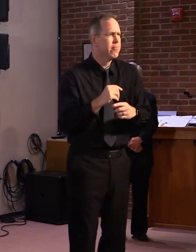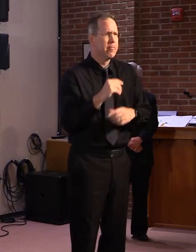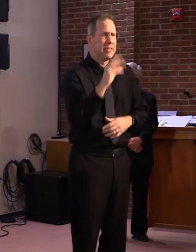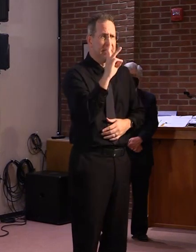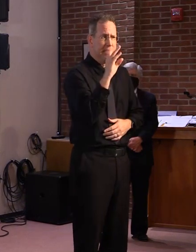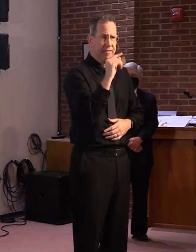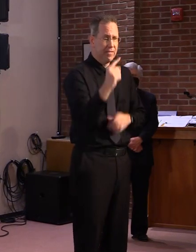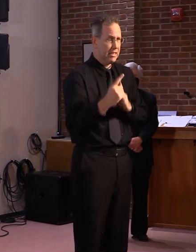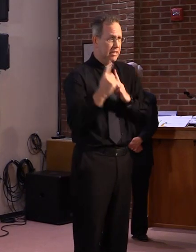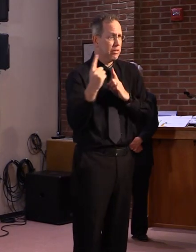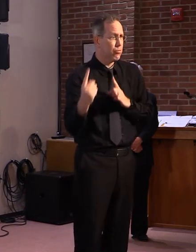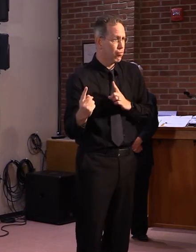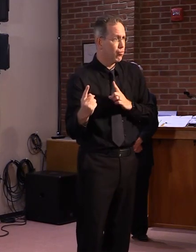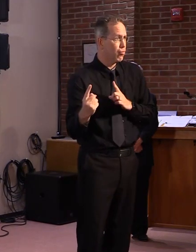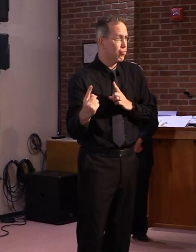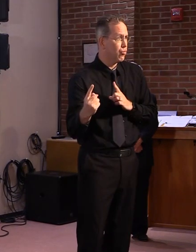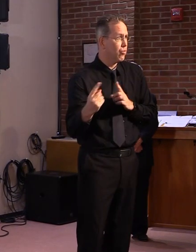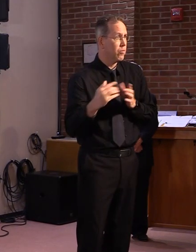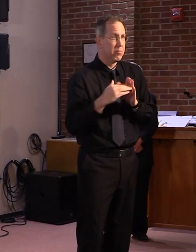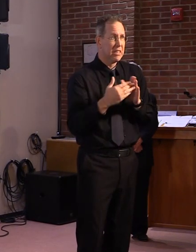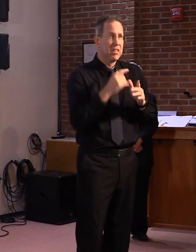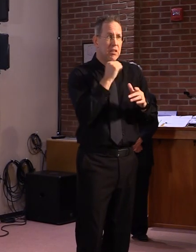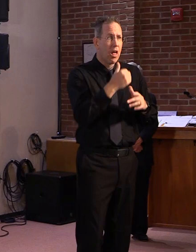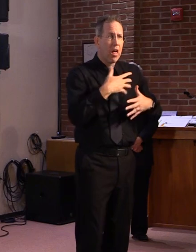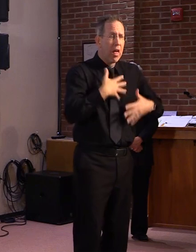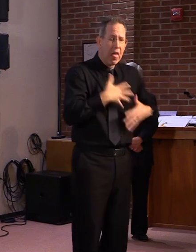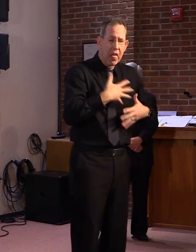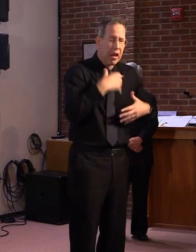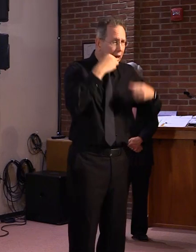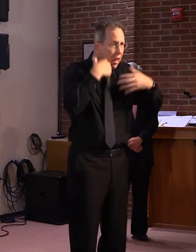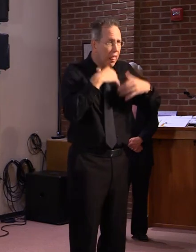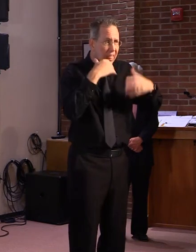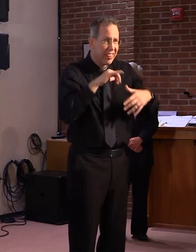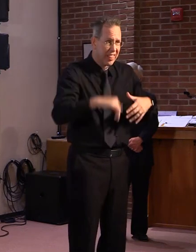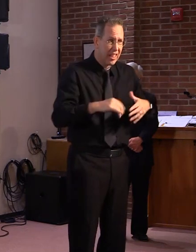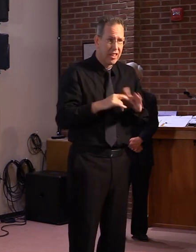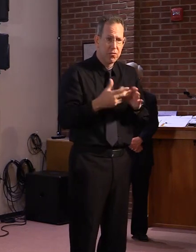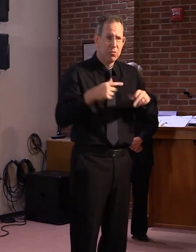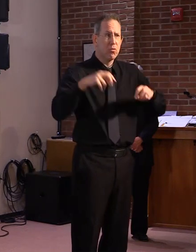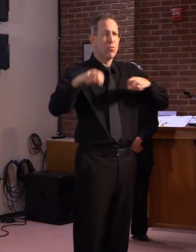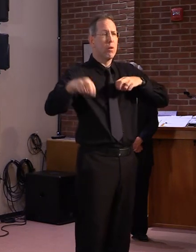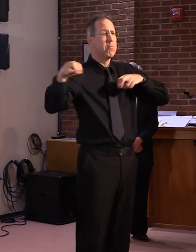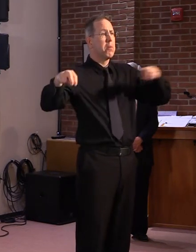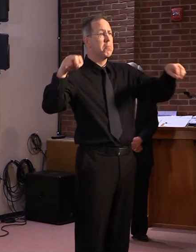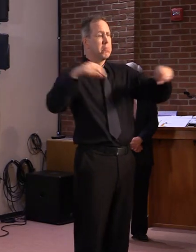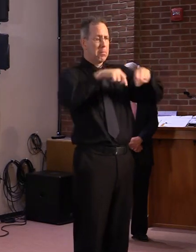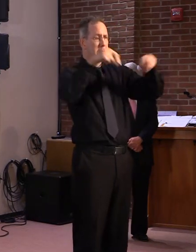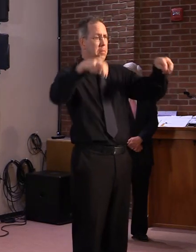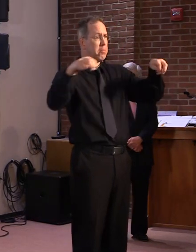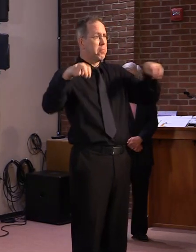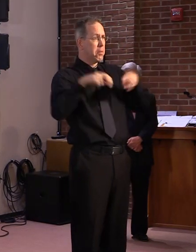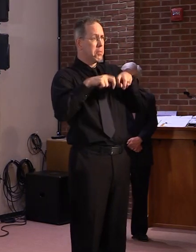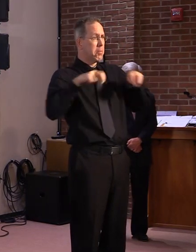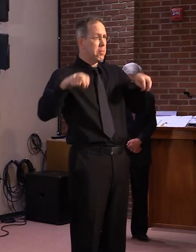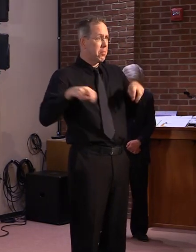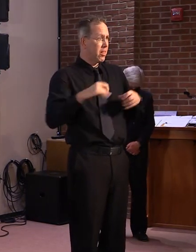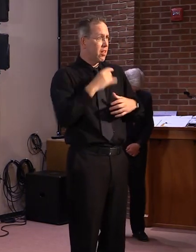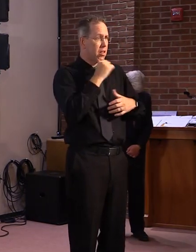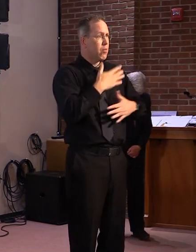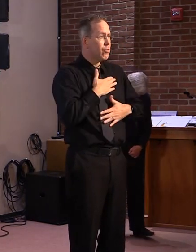non-cardiovascular fixed position fitness classes. Is there a bigger distance people should be